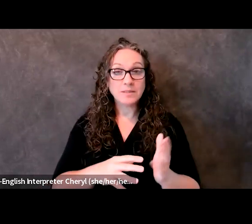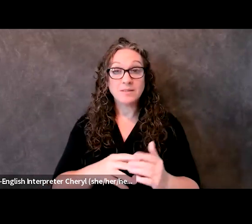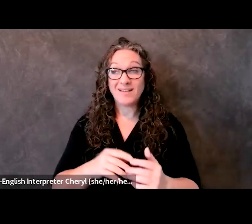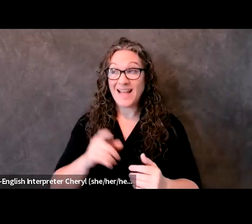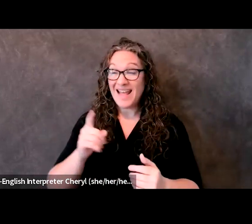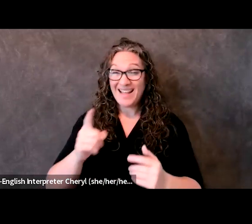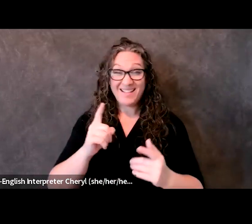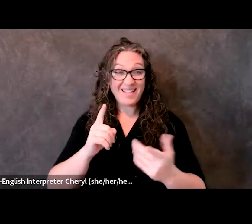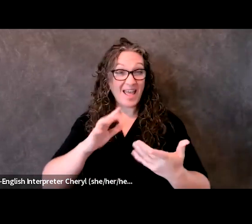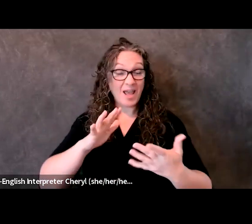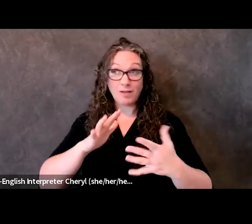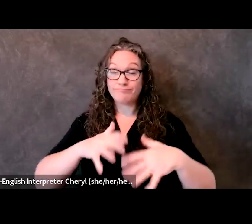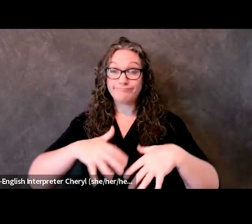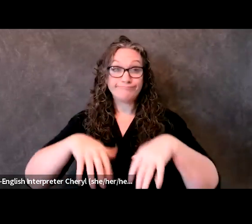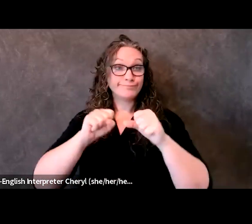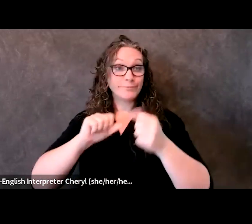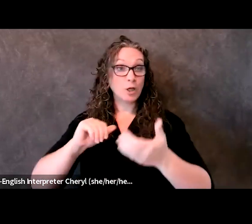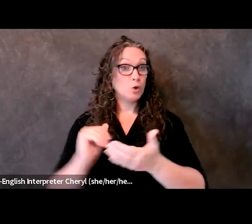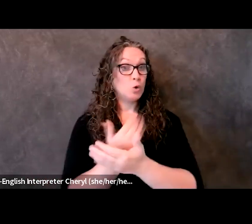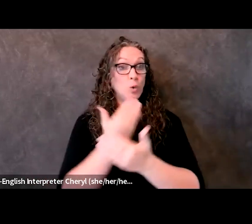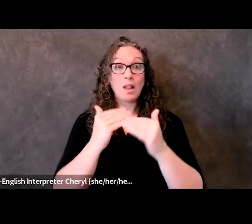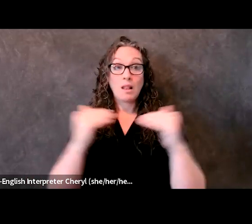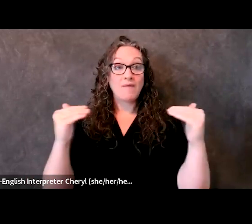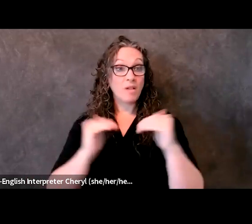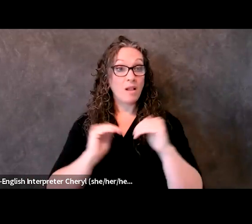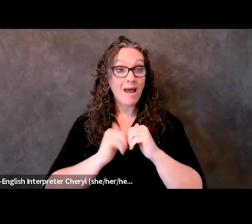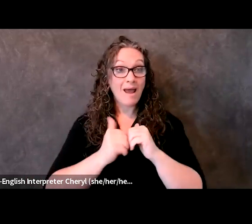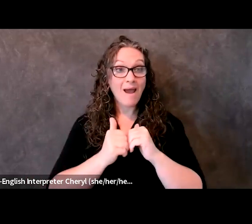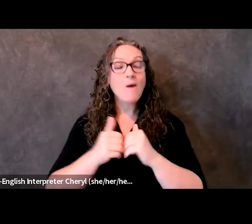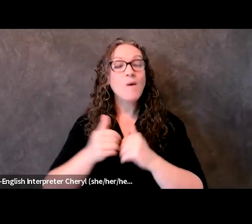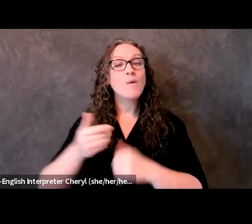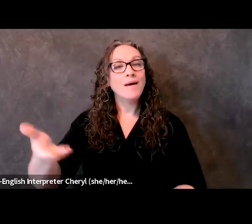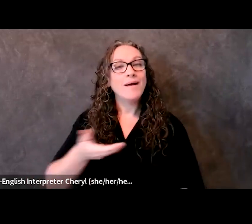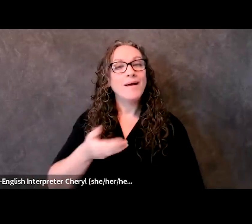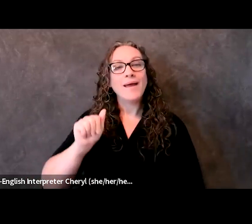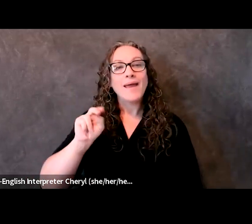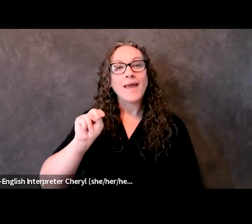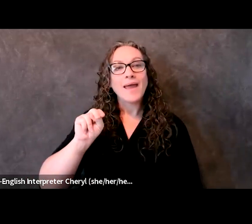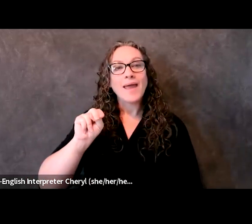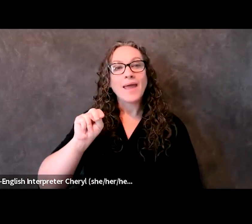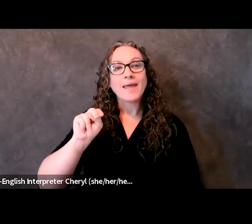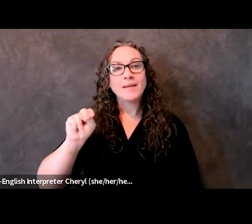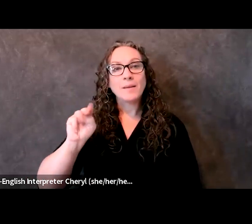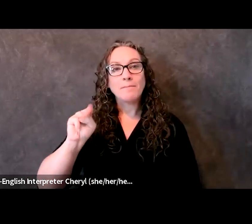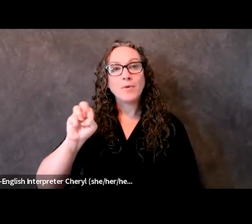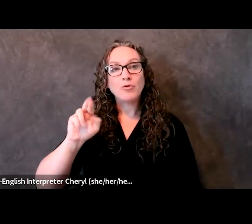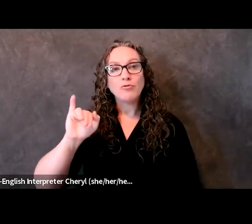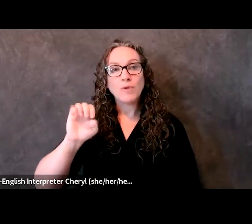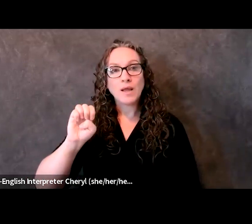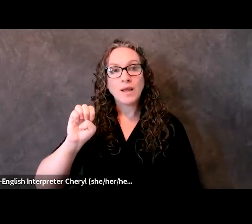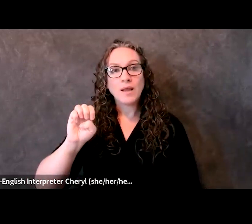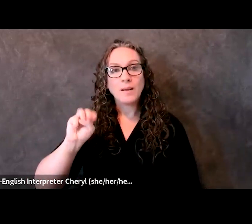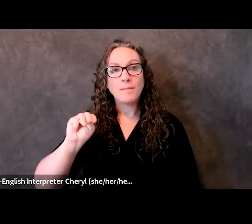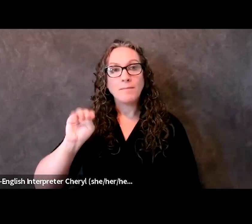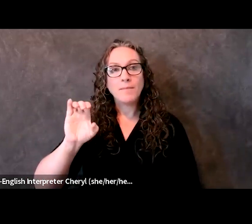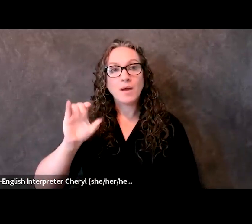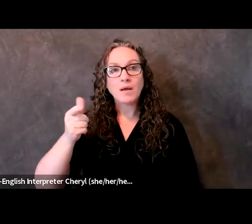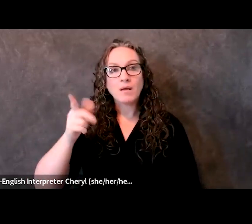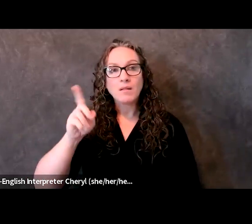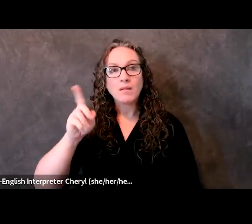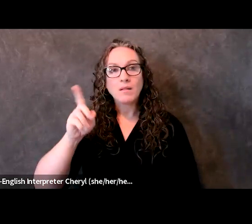level, they brought on the innovative Anne-Marie McLaughlin as their Director of Emergency Management and